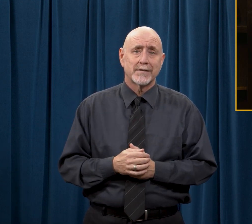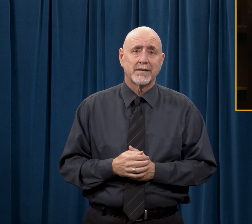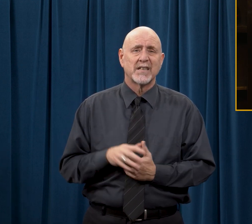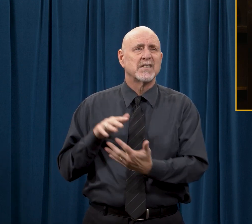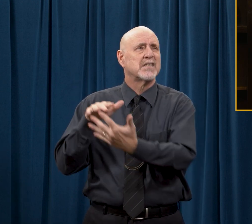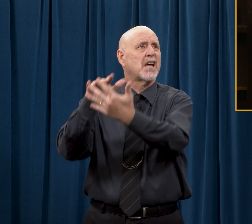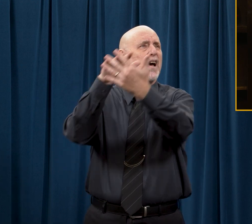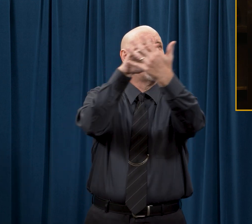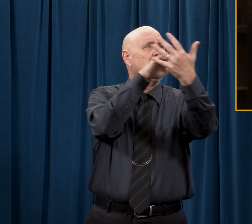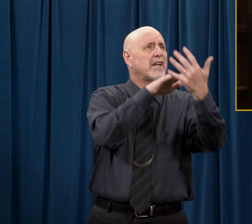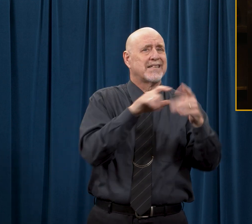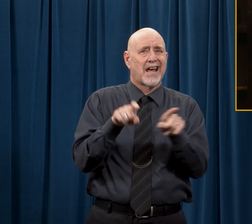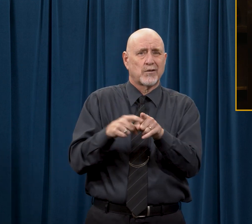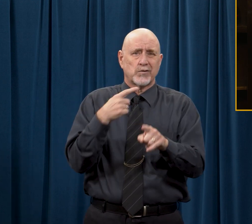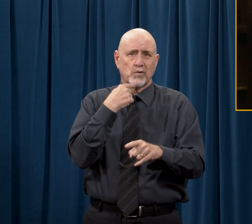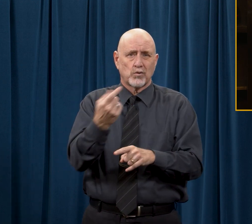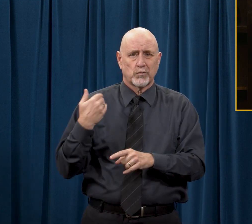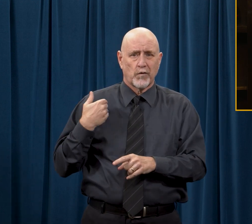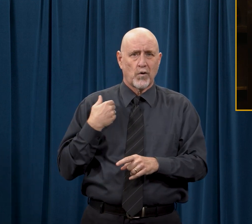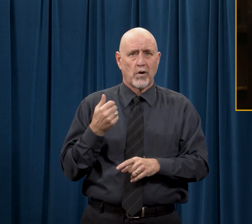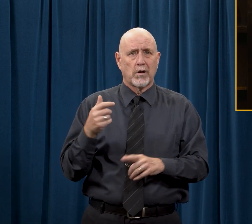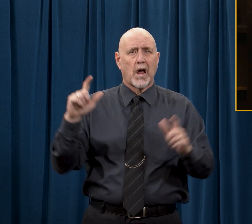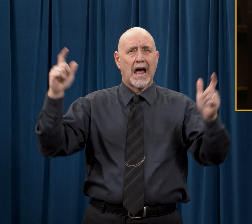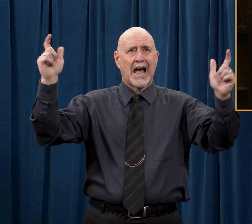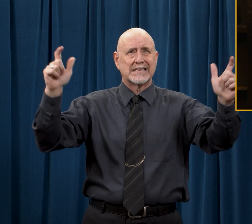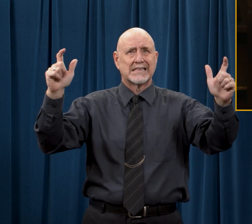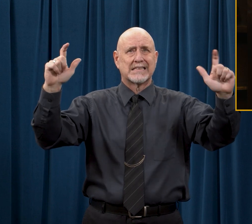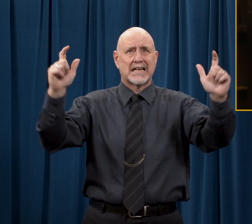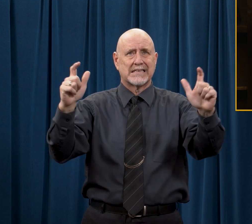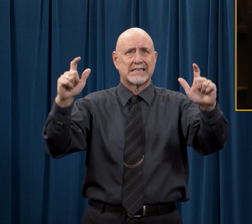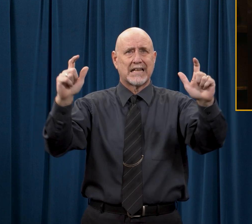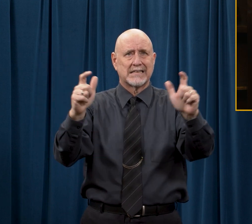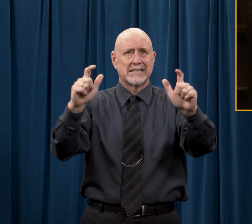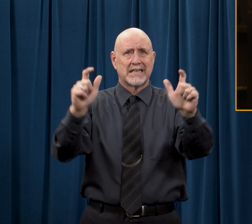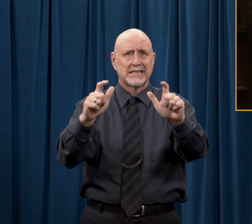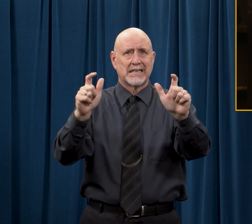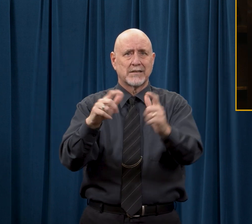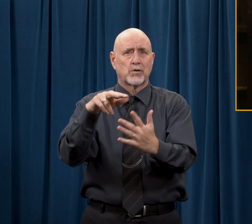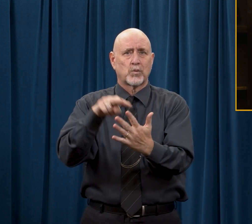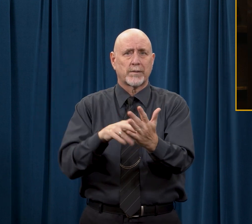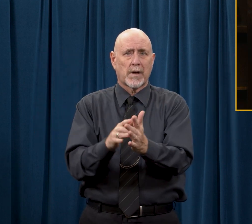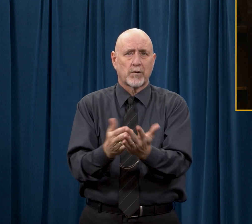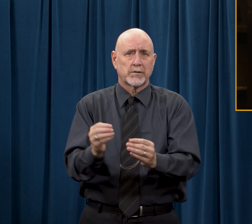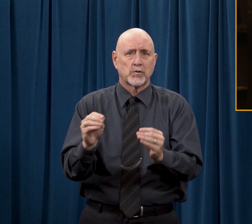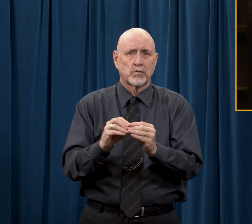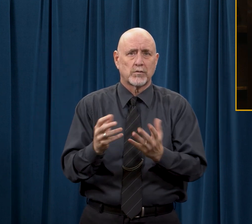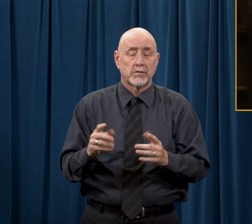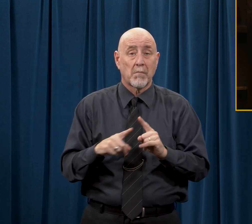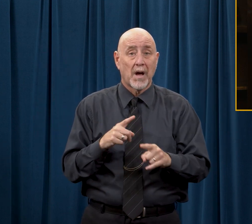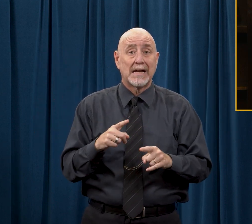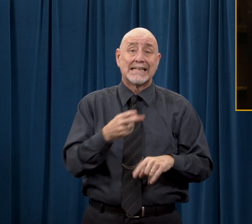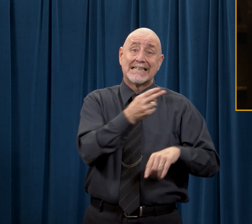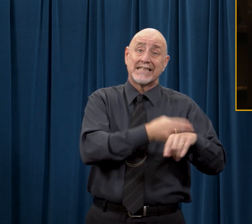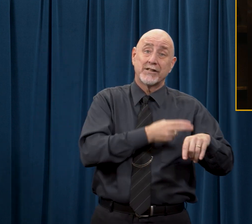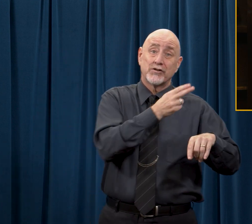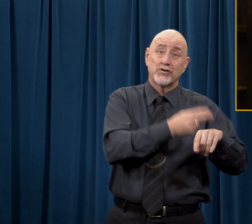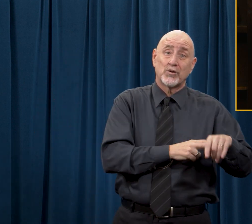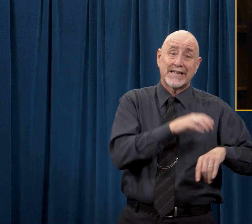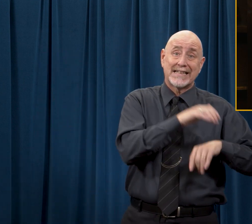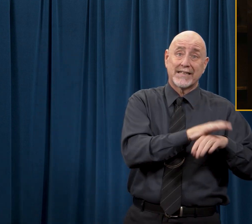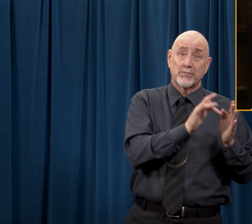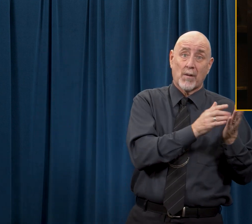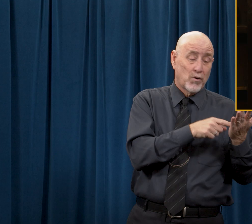Bible? Studies have shown, as we've said earlier, that fewer and fewer people are reading this book, but yet